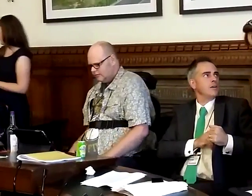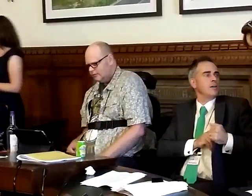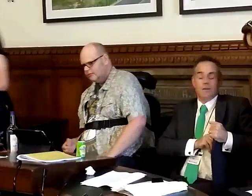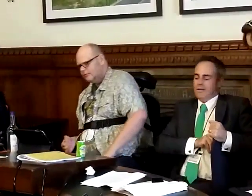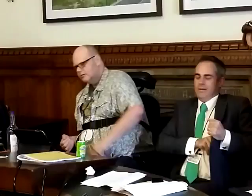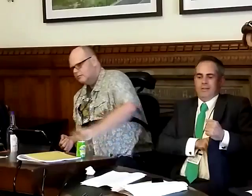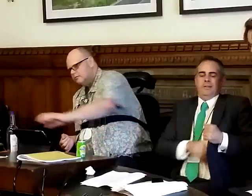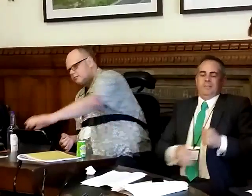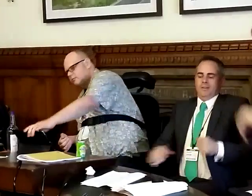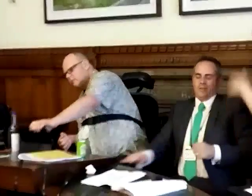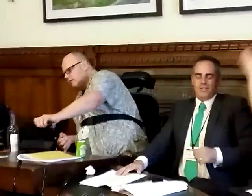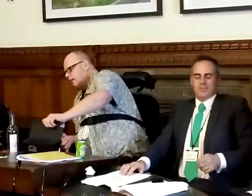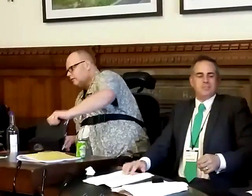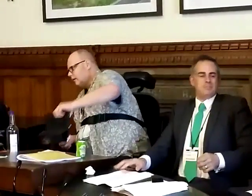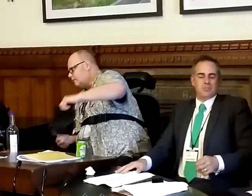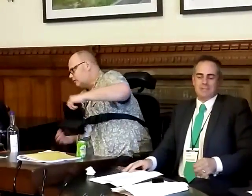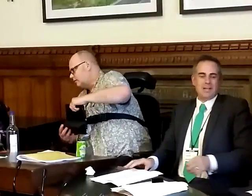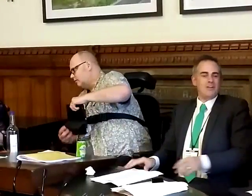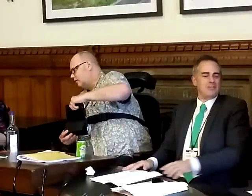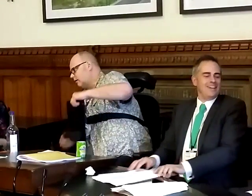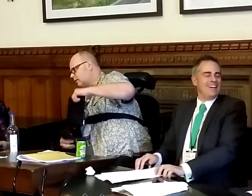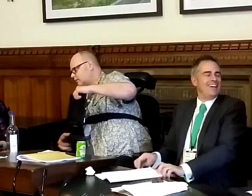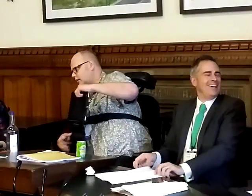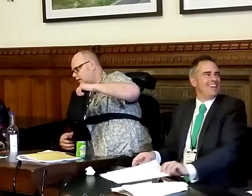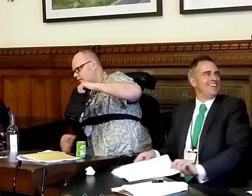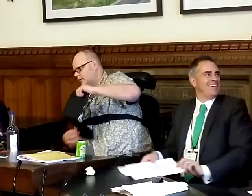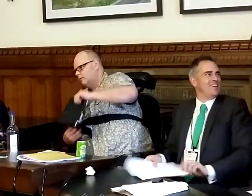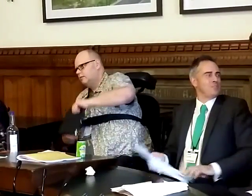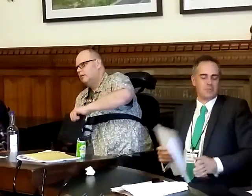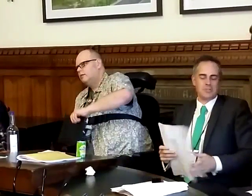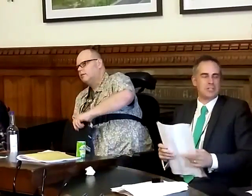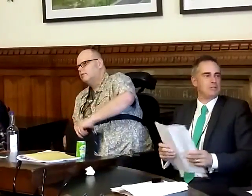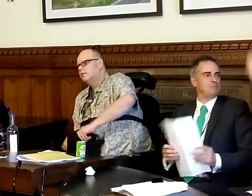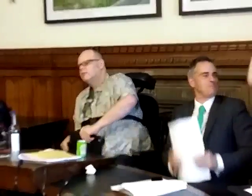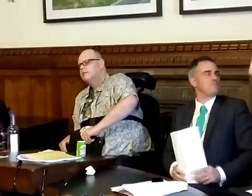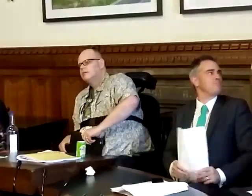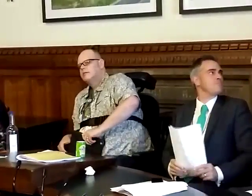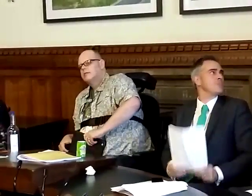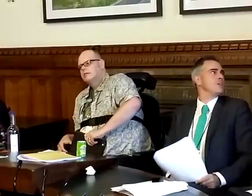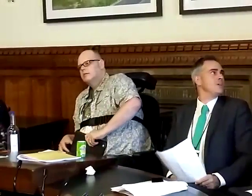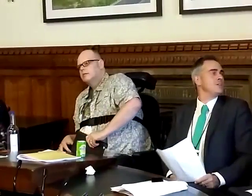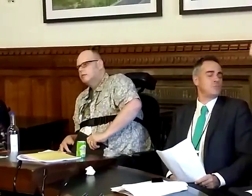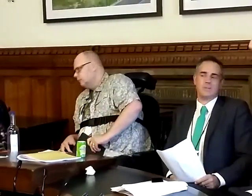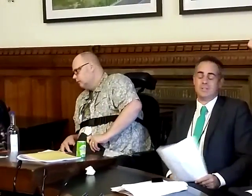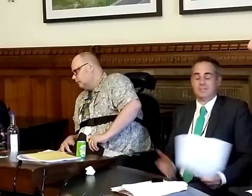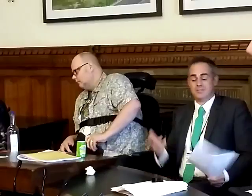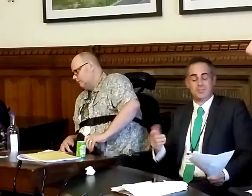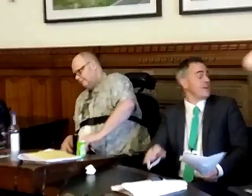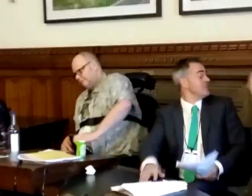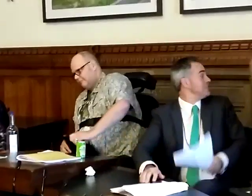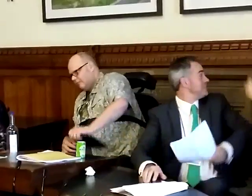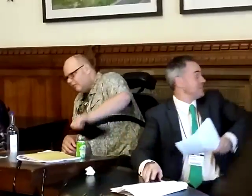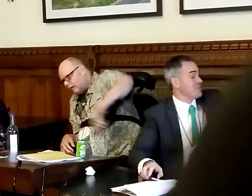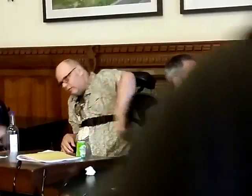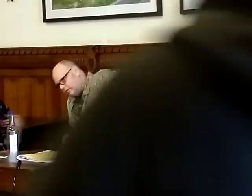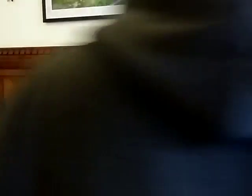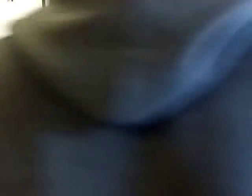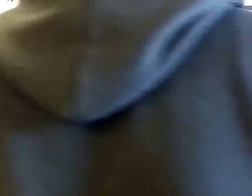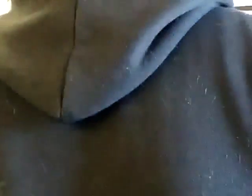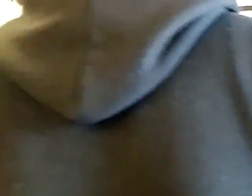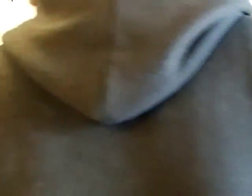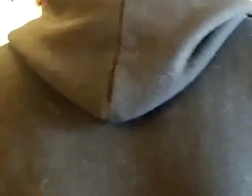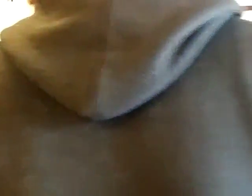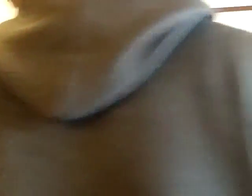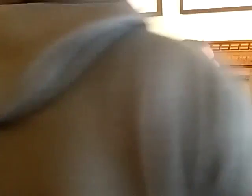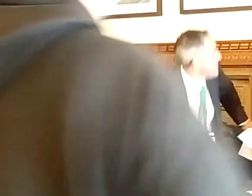Okay, thank you so much for being with us. And yeah, thank you so much, you can watch for